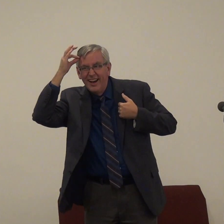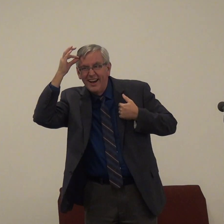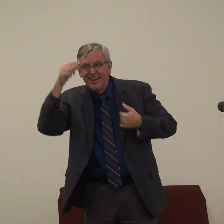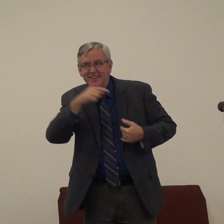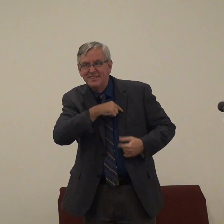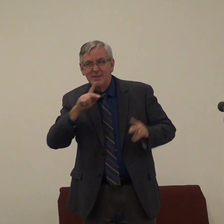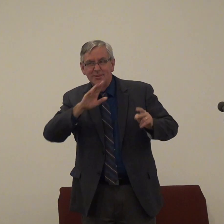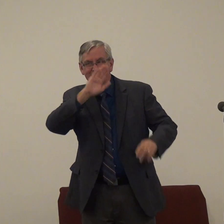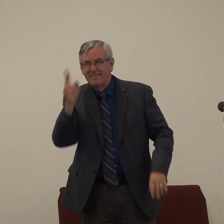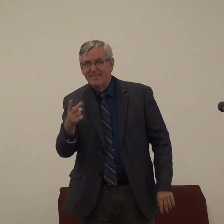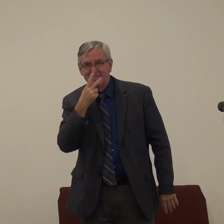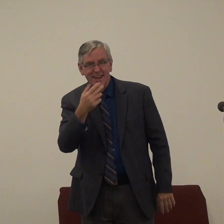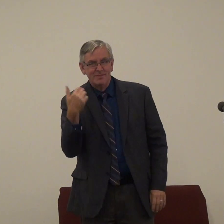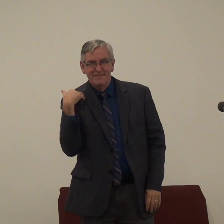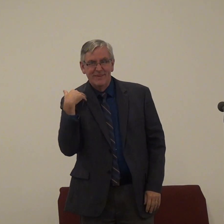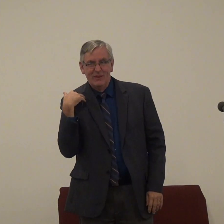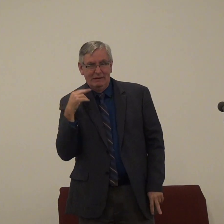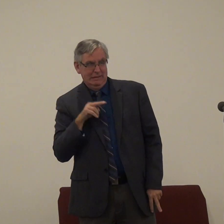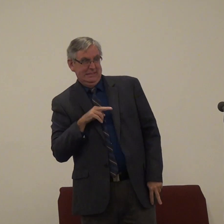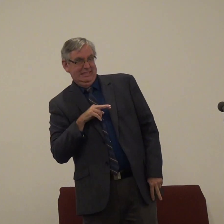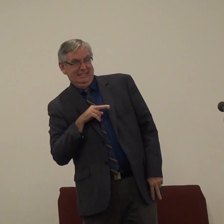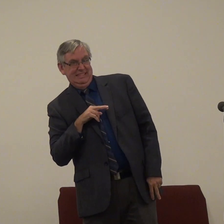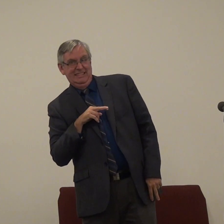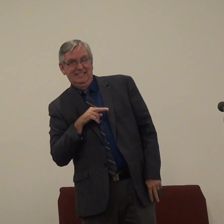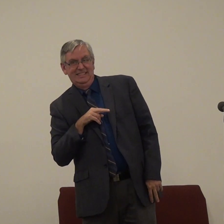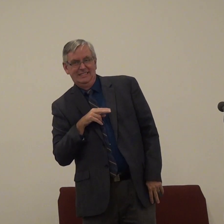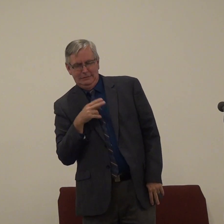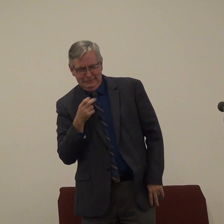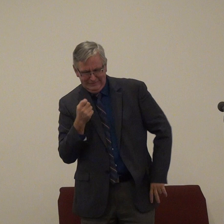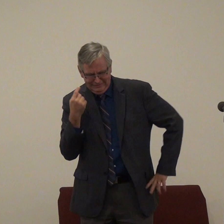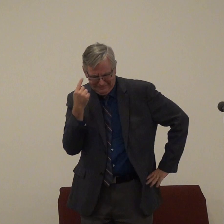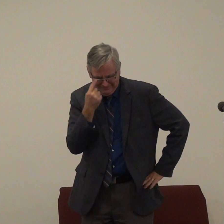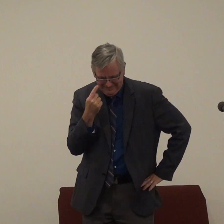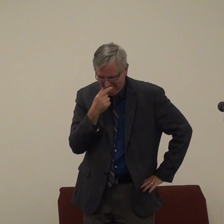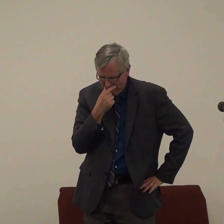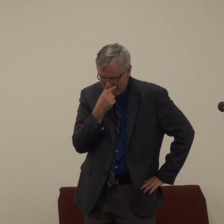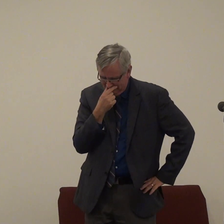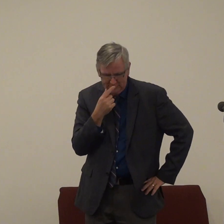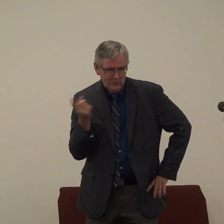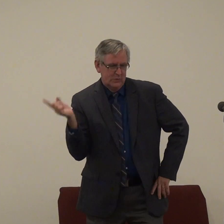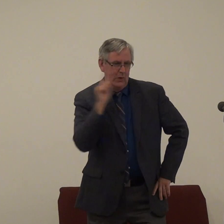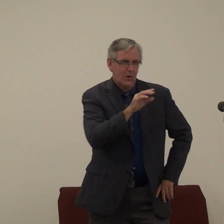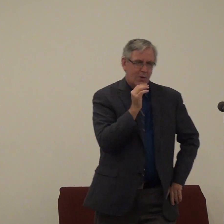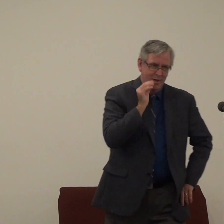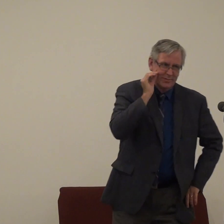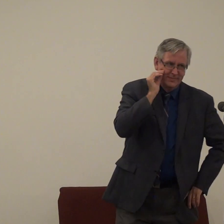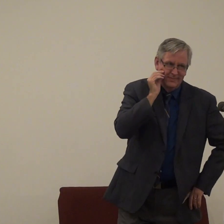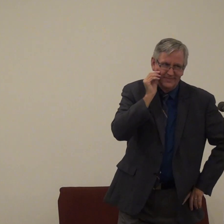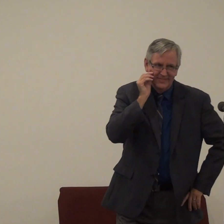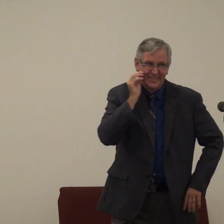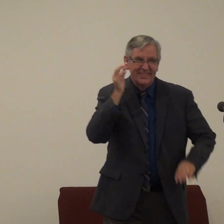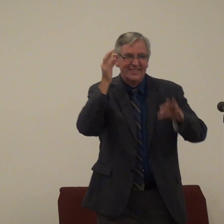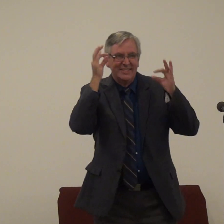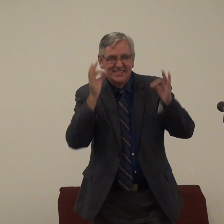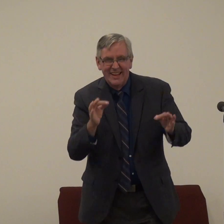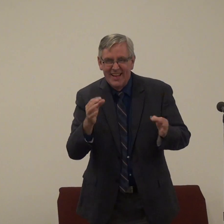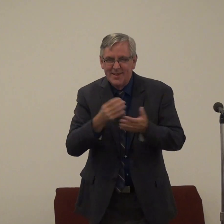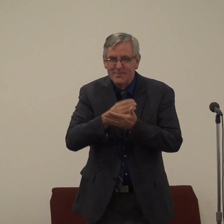red hair, and they had never seen that before in China. So he thought, well, what am I going to do? So he went back home, and